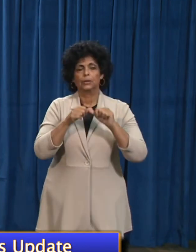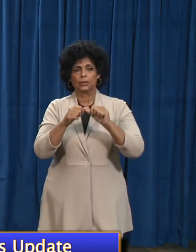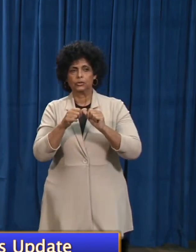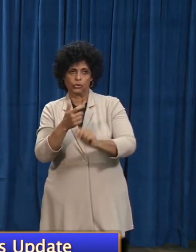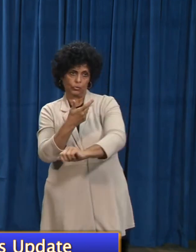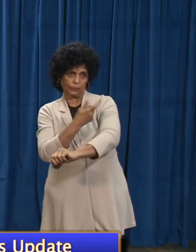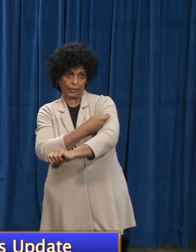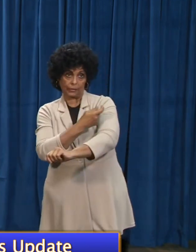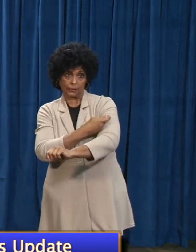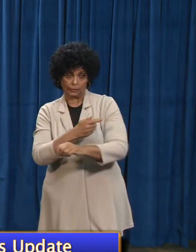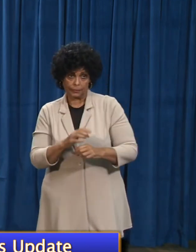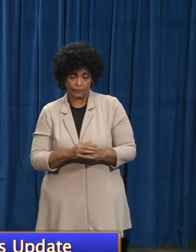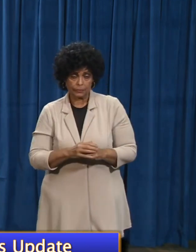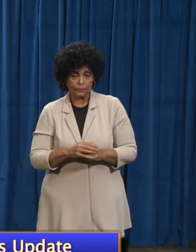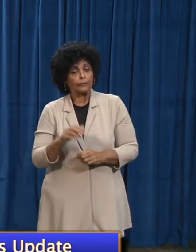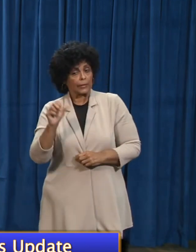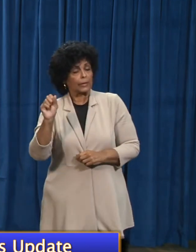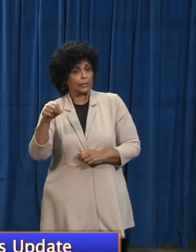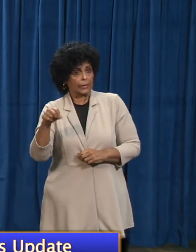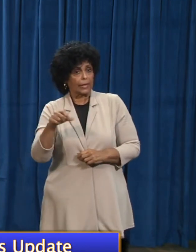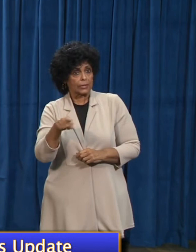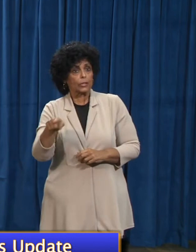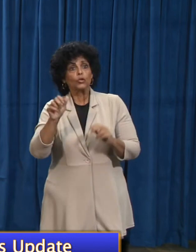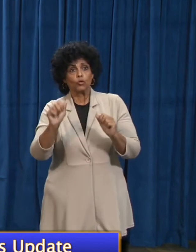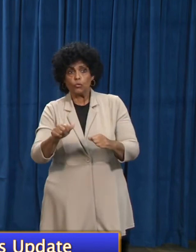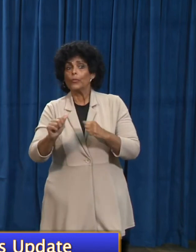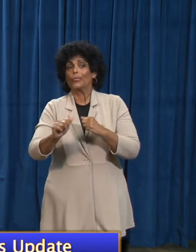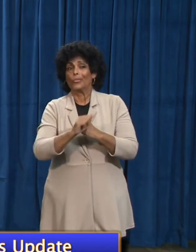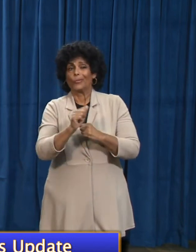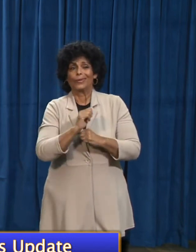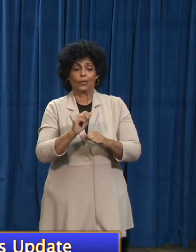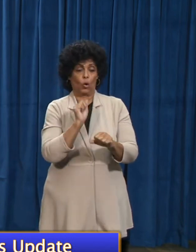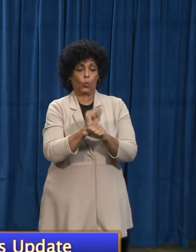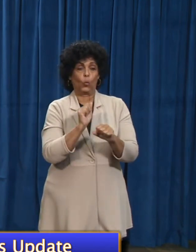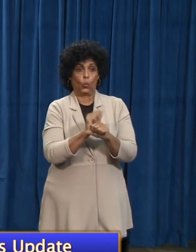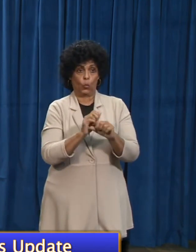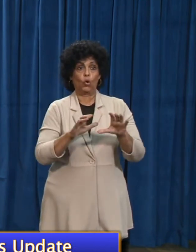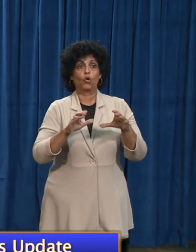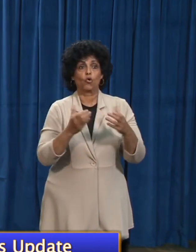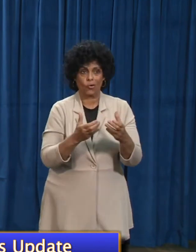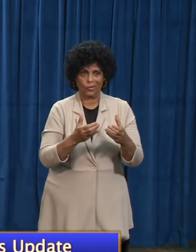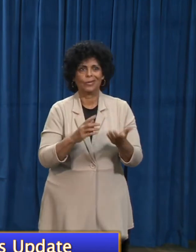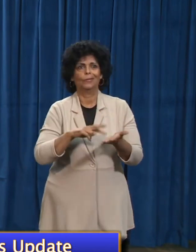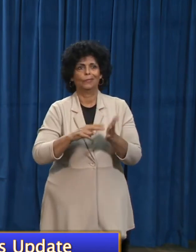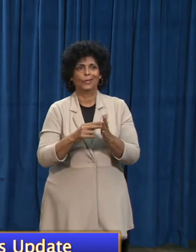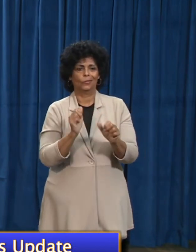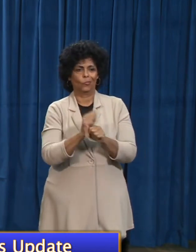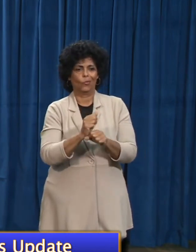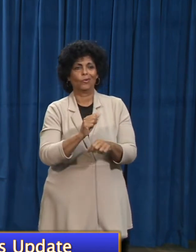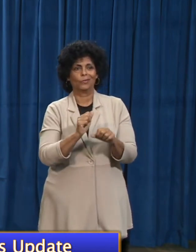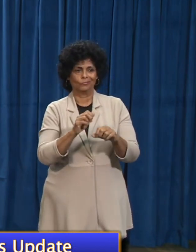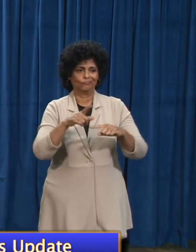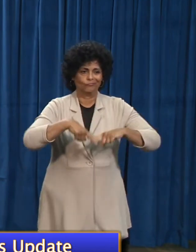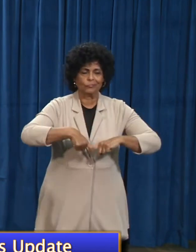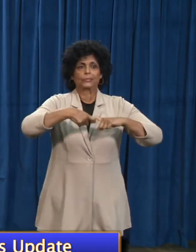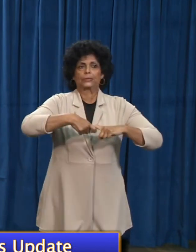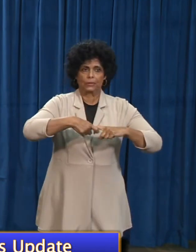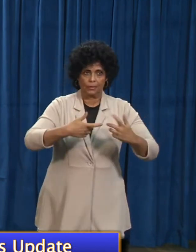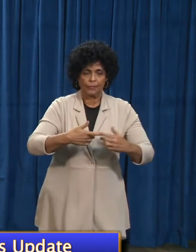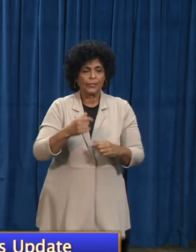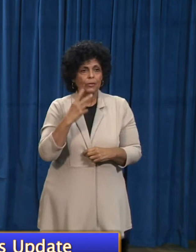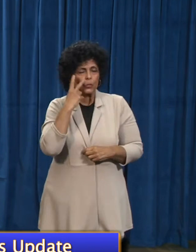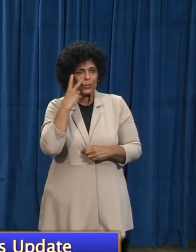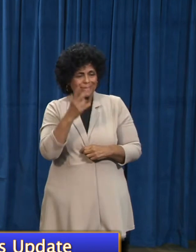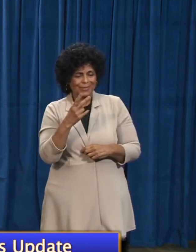does pose a significant threat to our workforce, and across Central Florida, we are seeing shortages